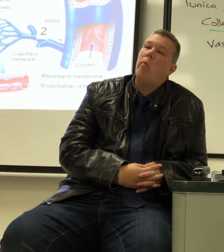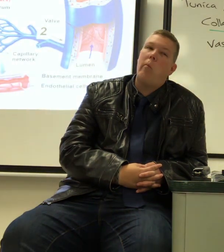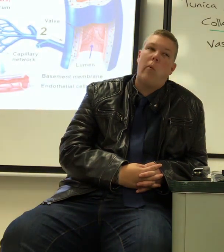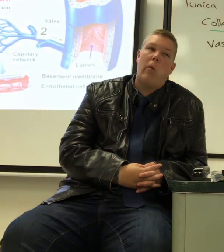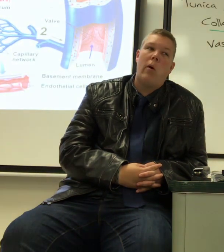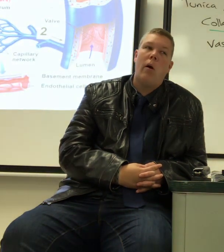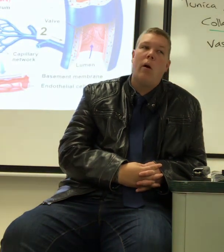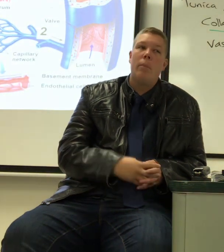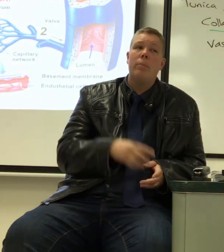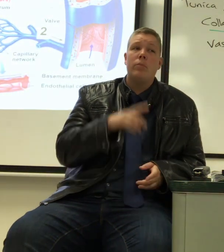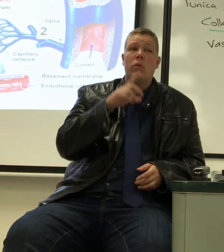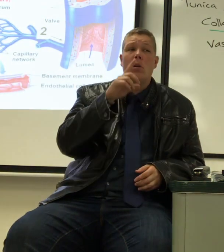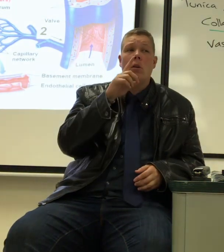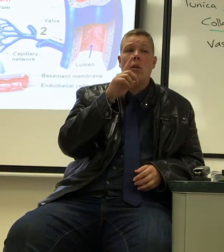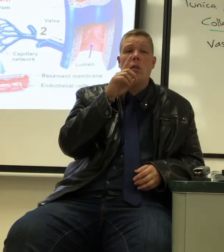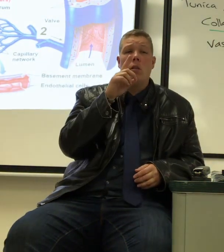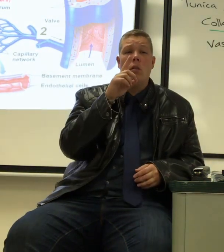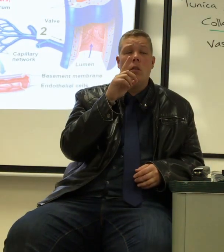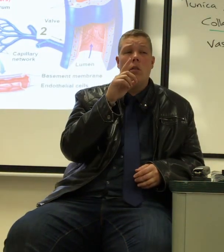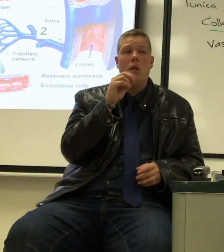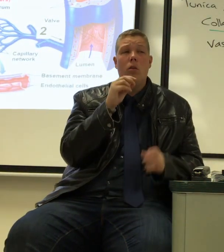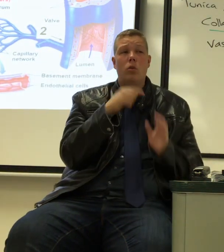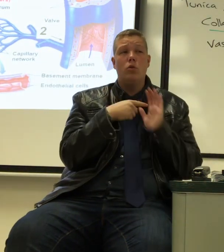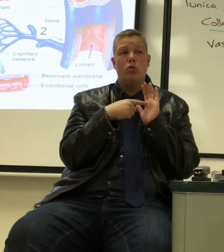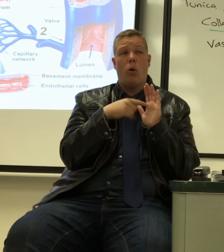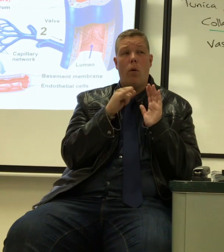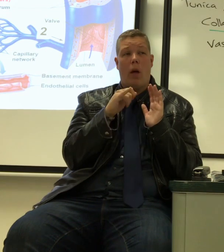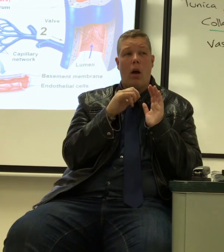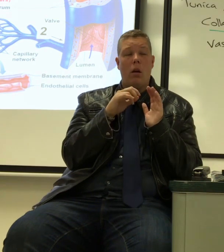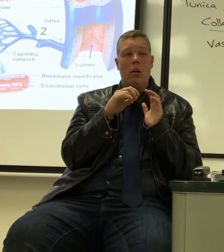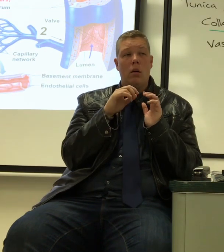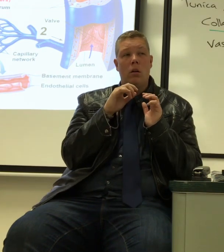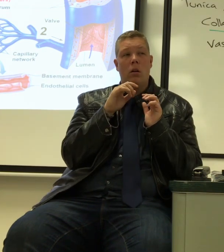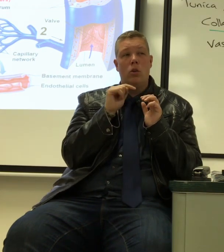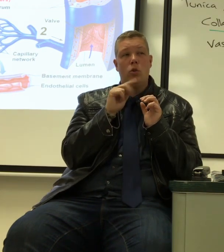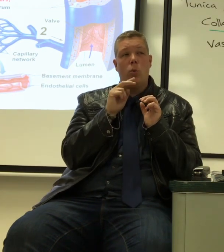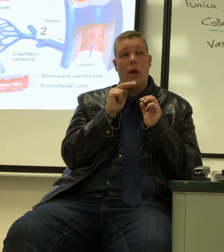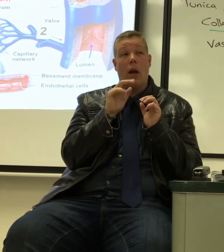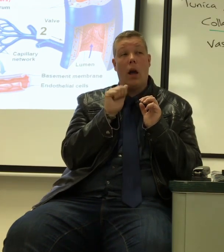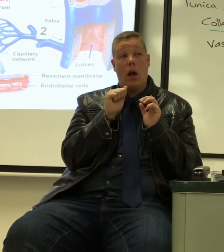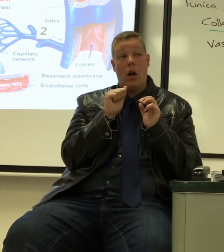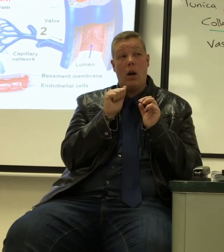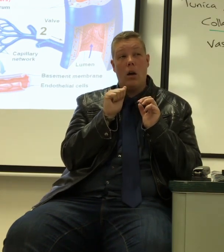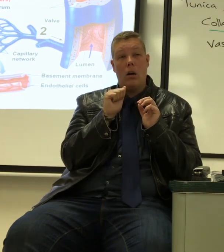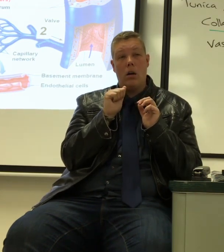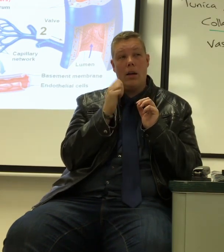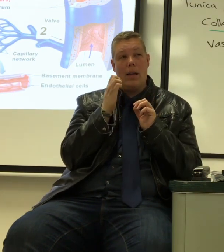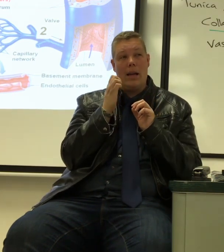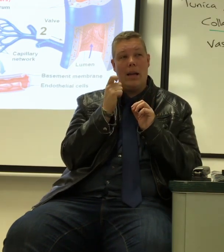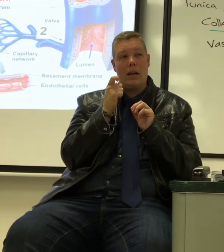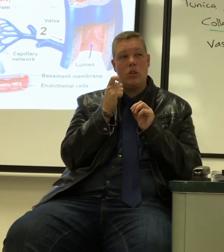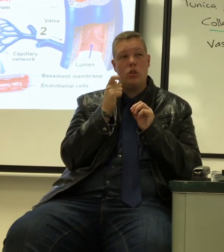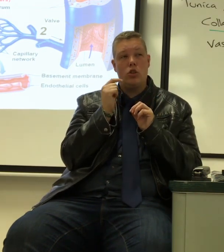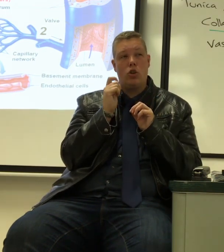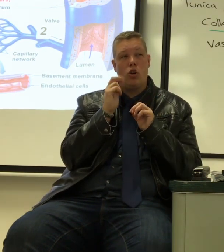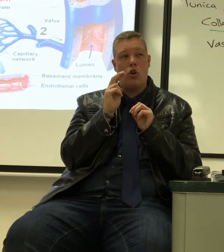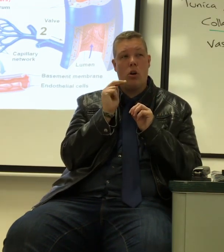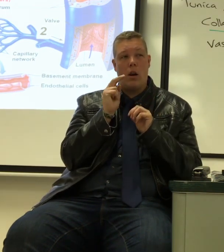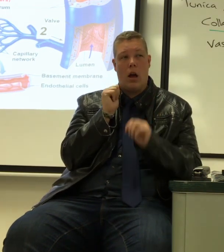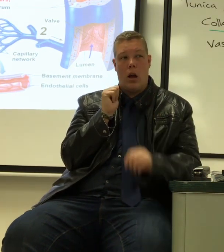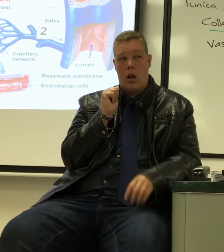They do show the Tunica Externa here. I didn't present it, it's okay. I usually just mostly show the tunica